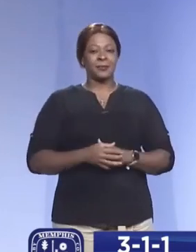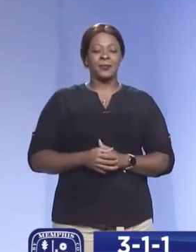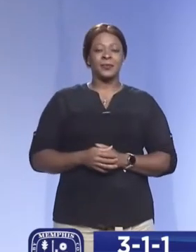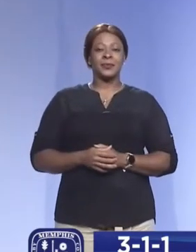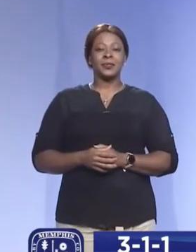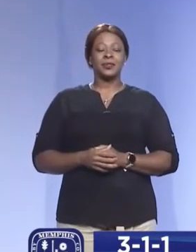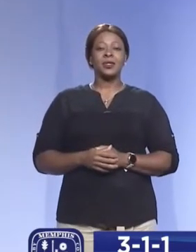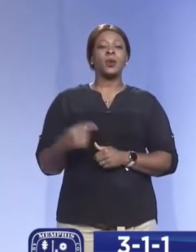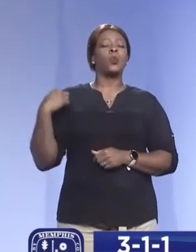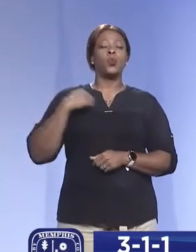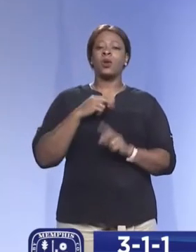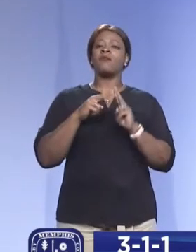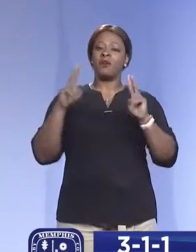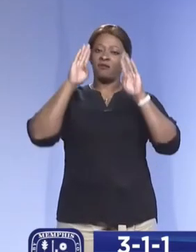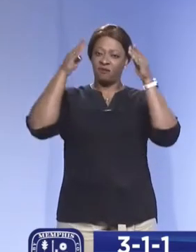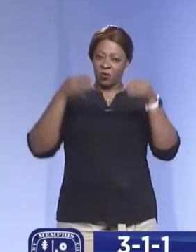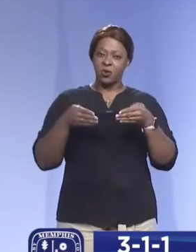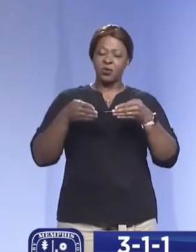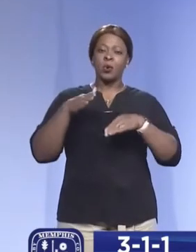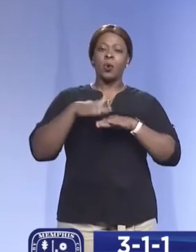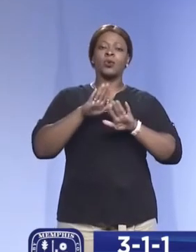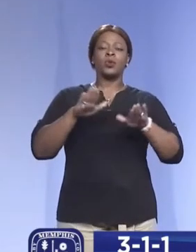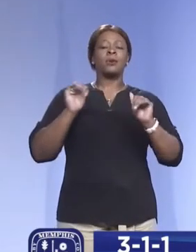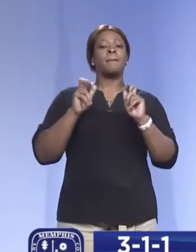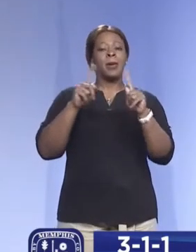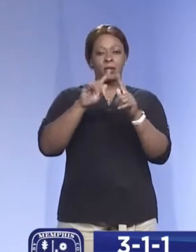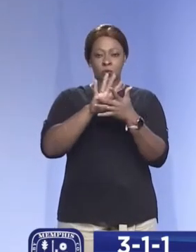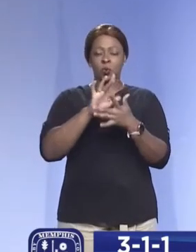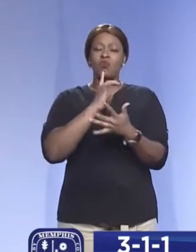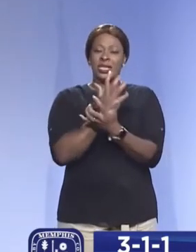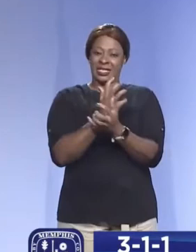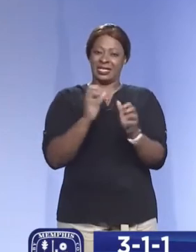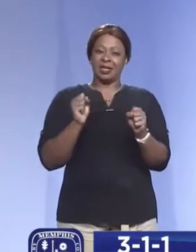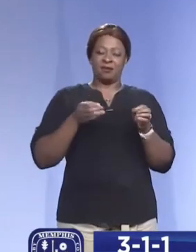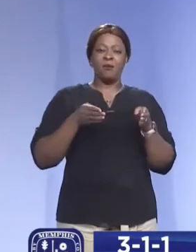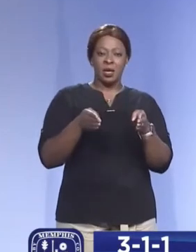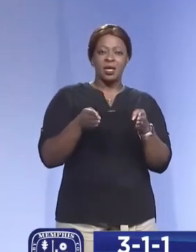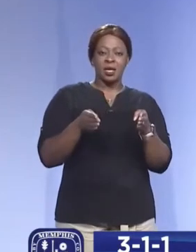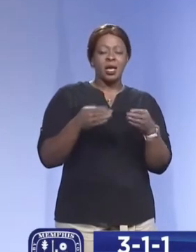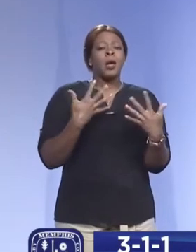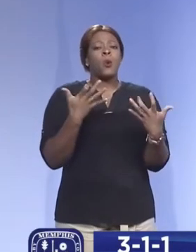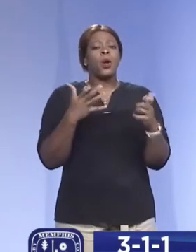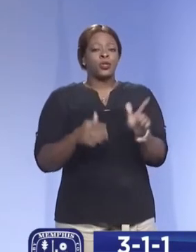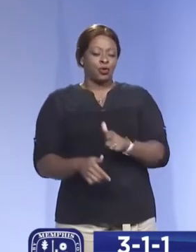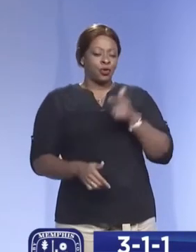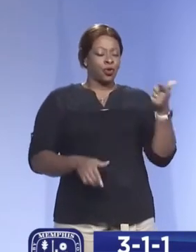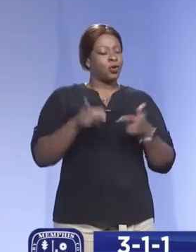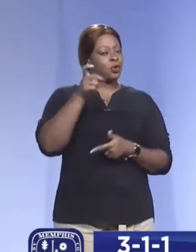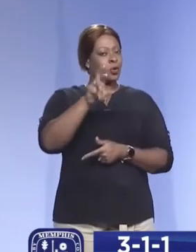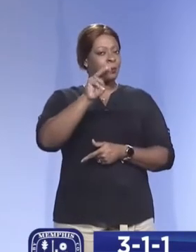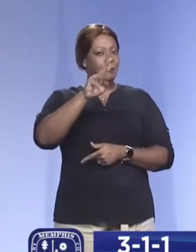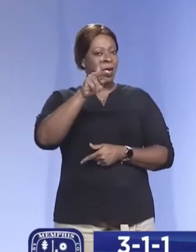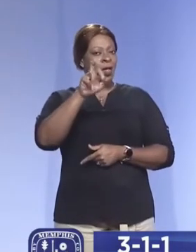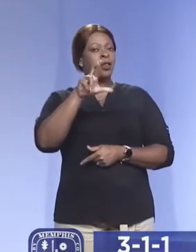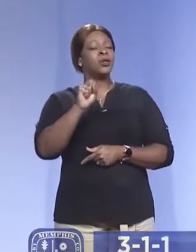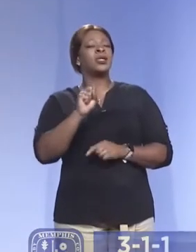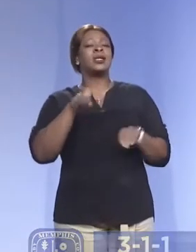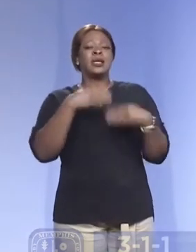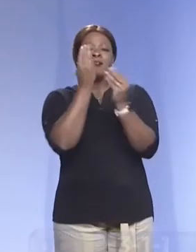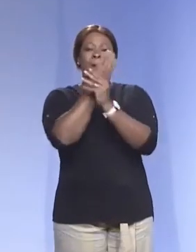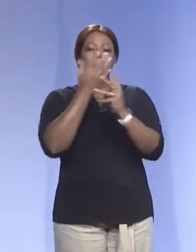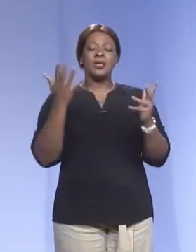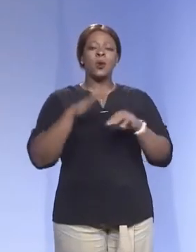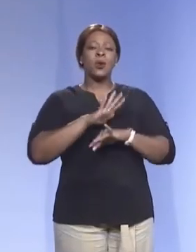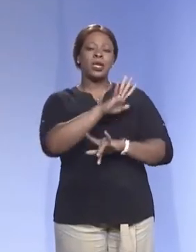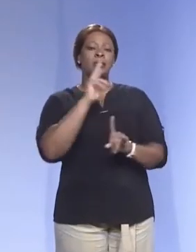As I said, we really are focused on getting children back to school in a safe manner. So I'm going to turn it over to Dr. McCullers to give an update from